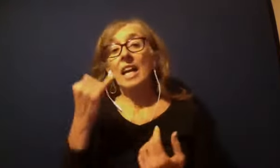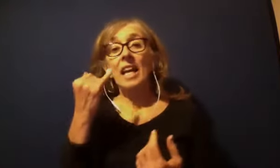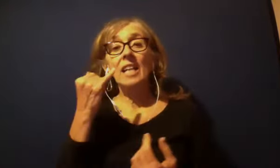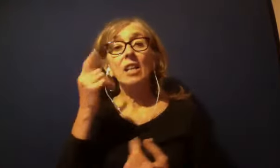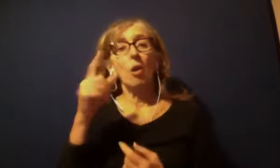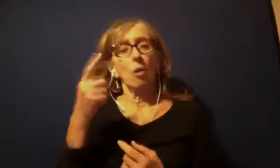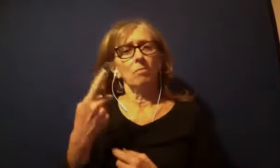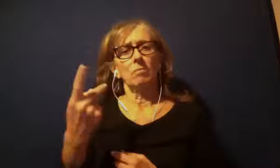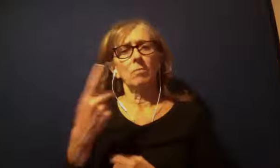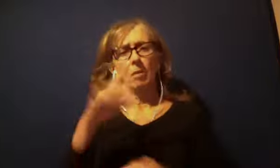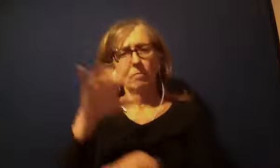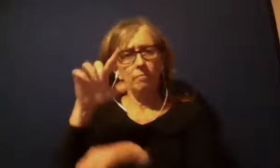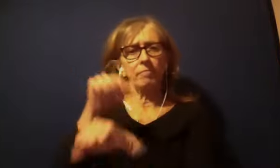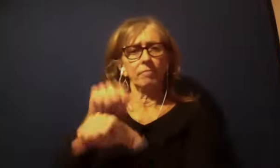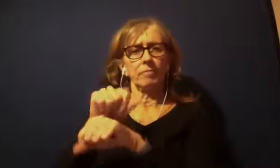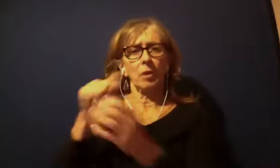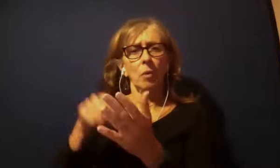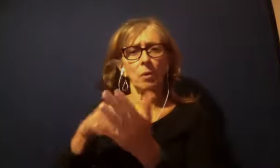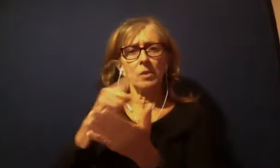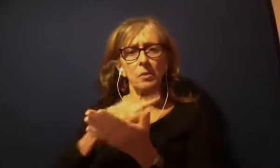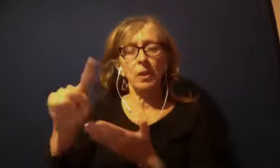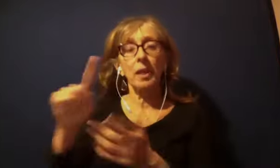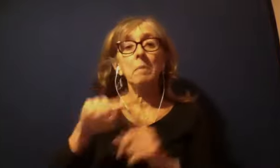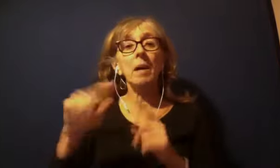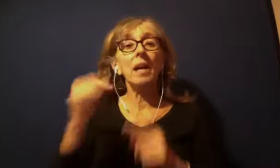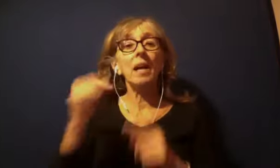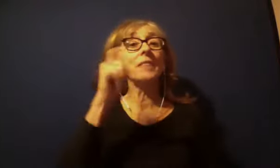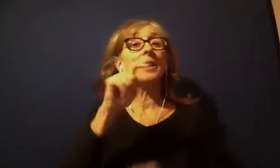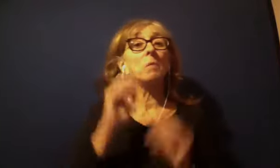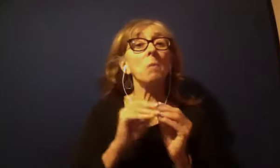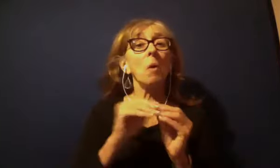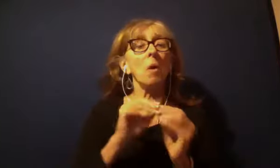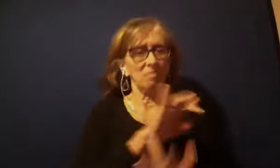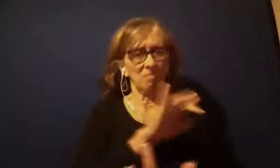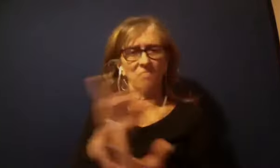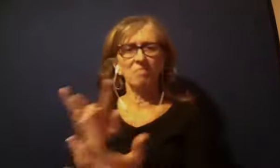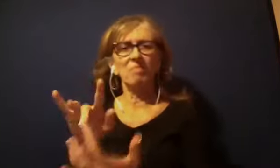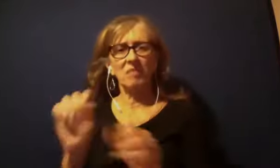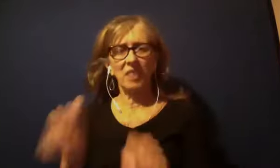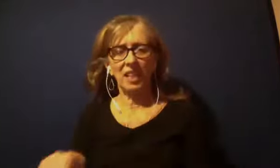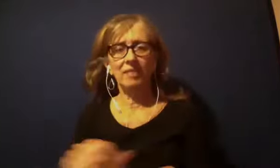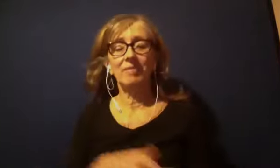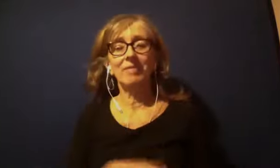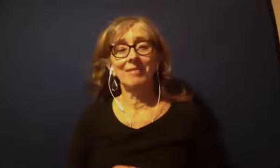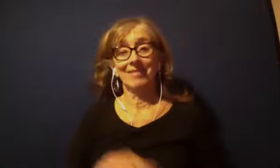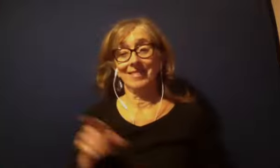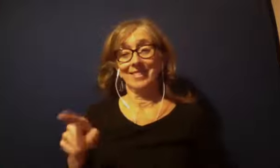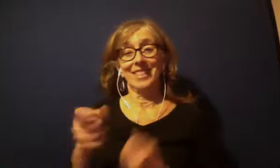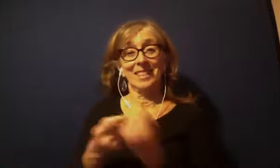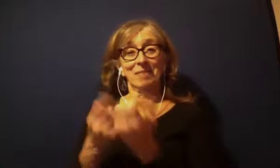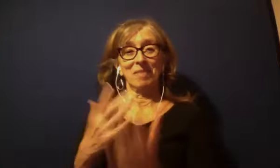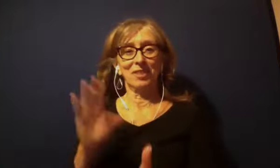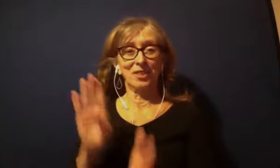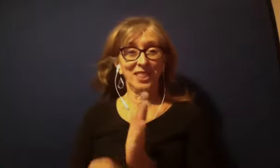need to. And I'm very, very, very grateful. It's a lot cheaper than going to a counsellor. And because I